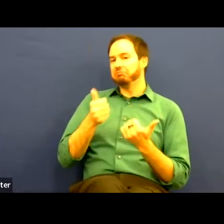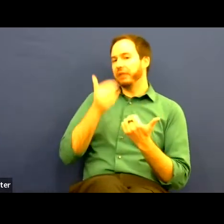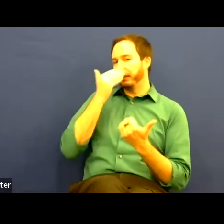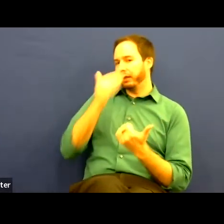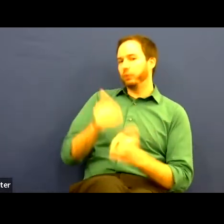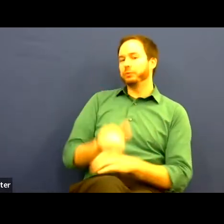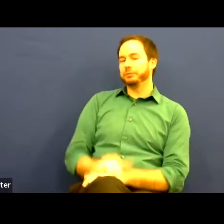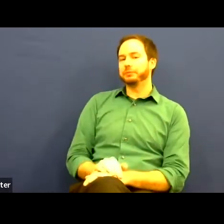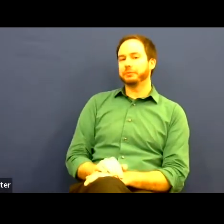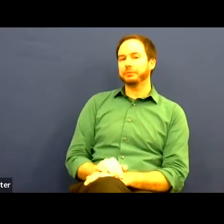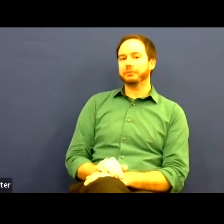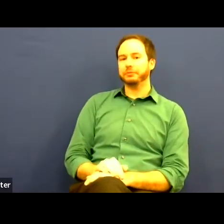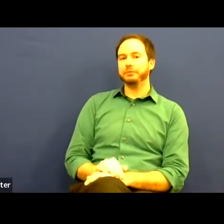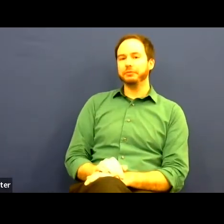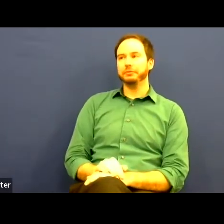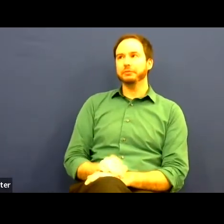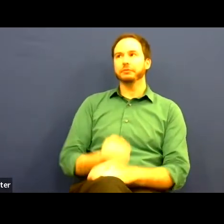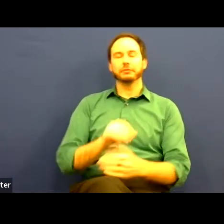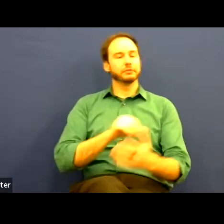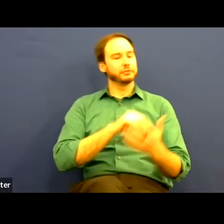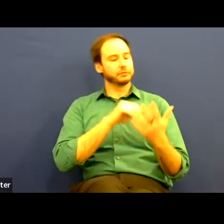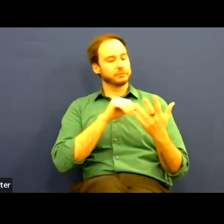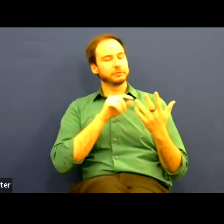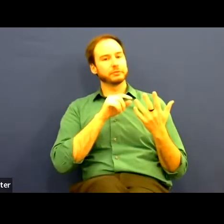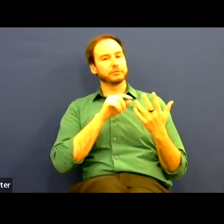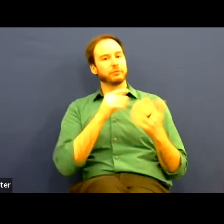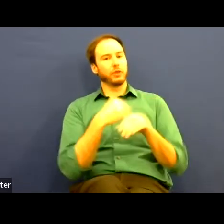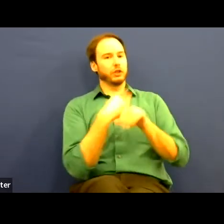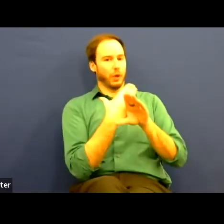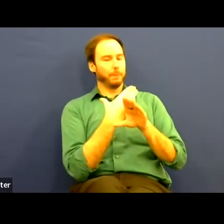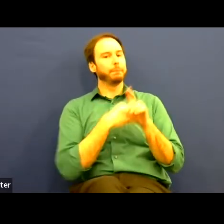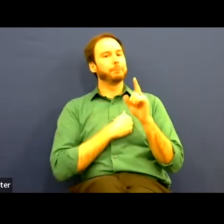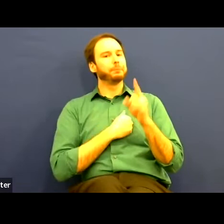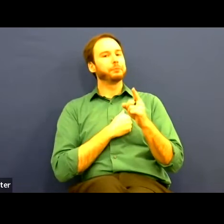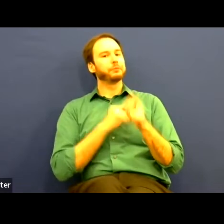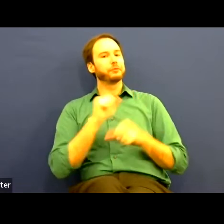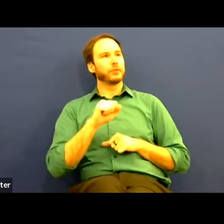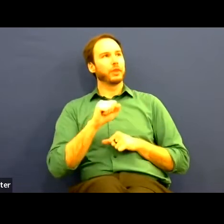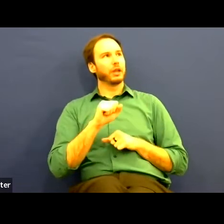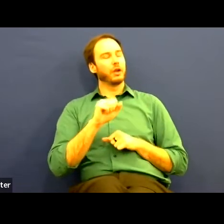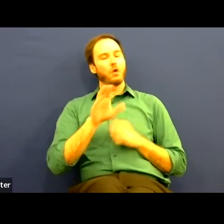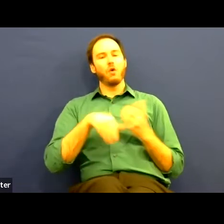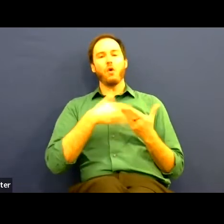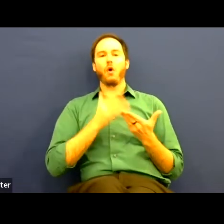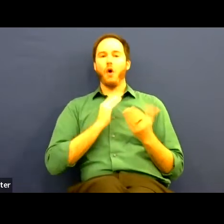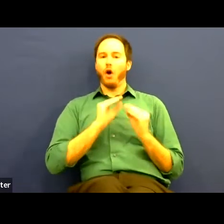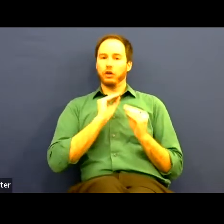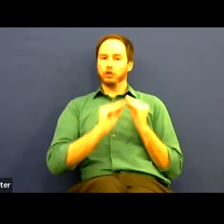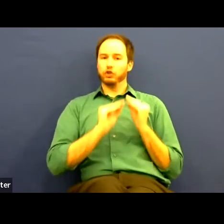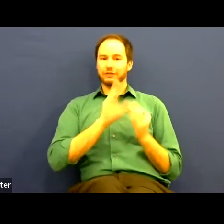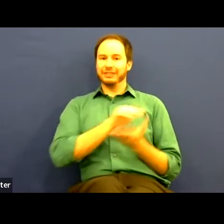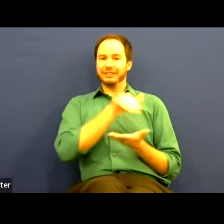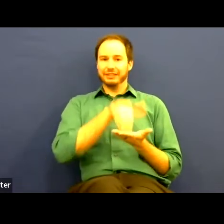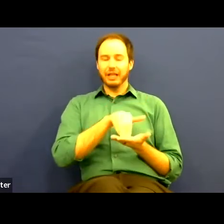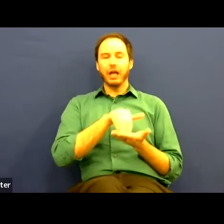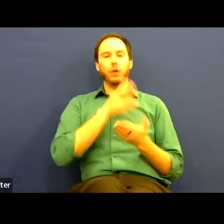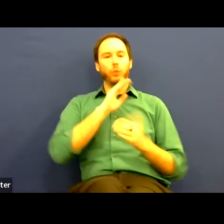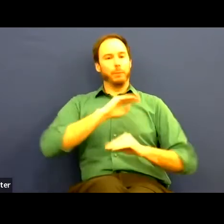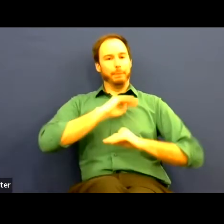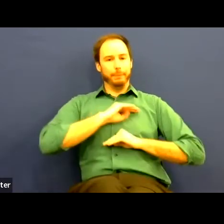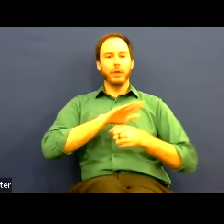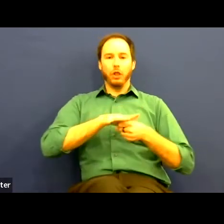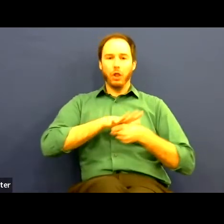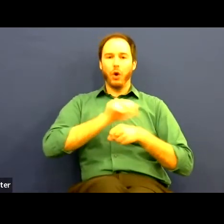Yep. Yeah, and to add to that, so all of our service centers meet local and national